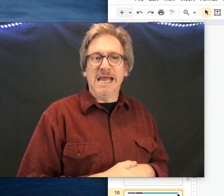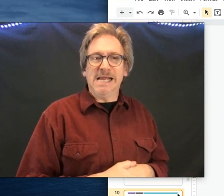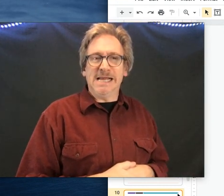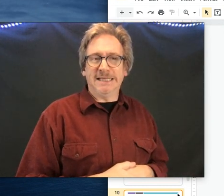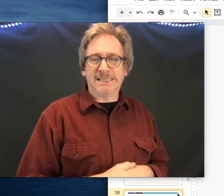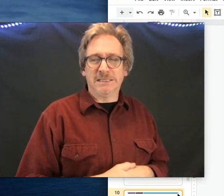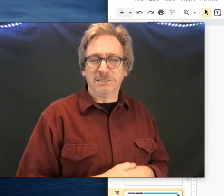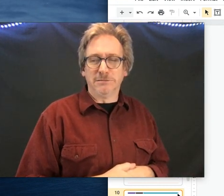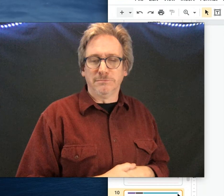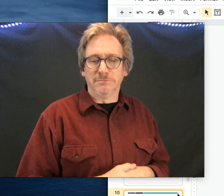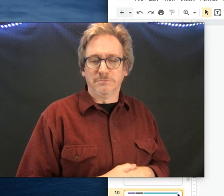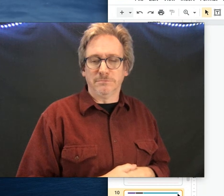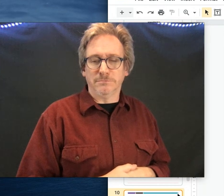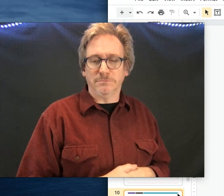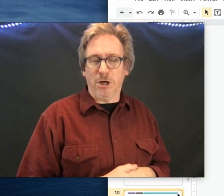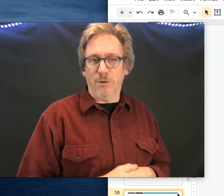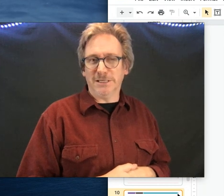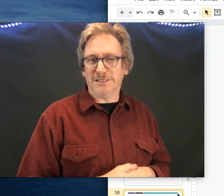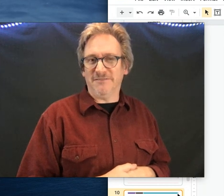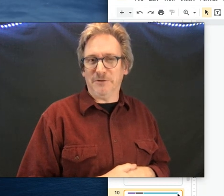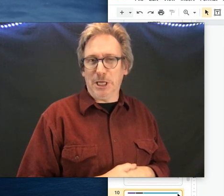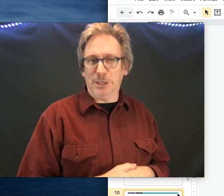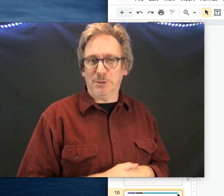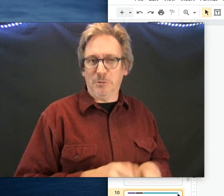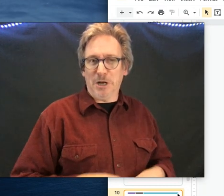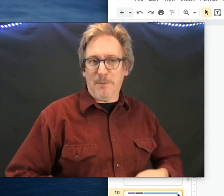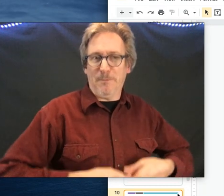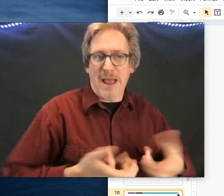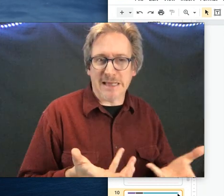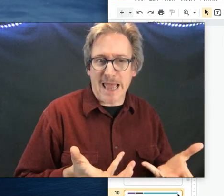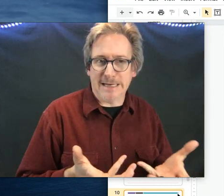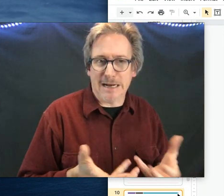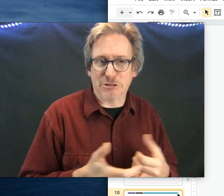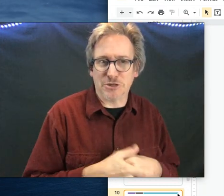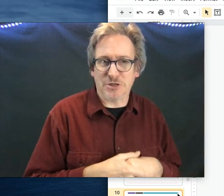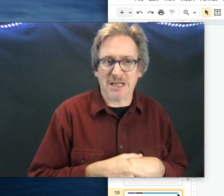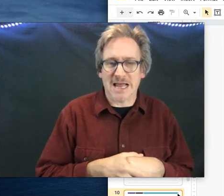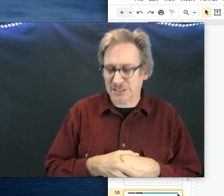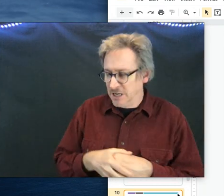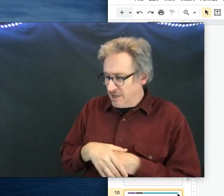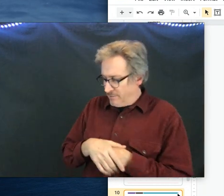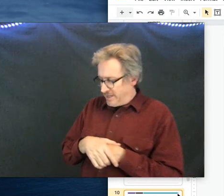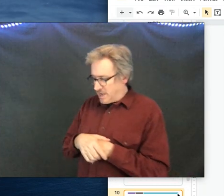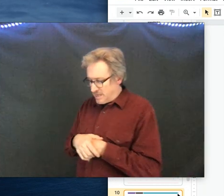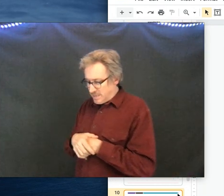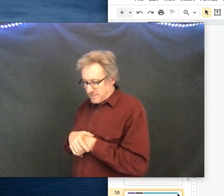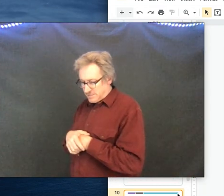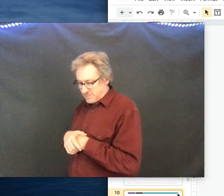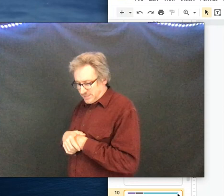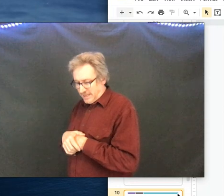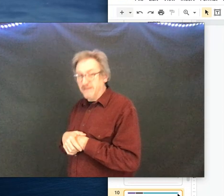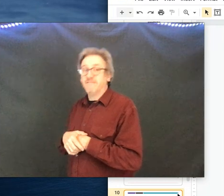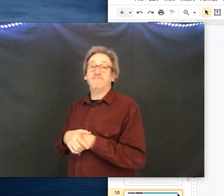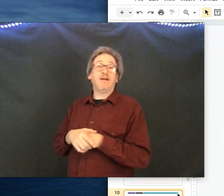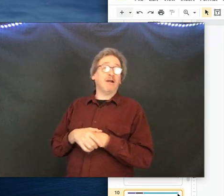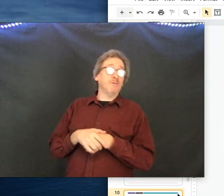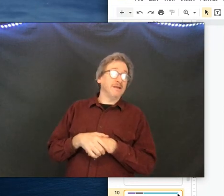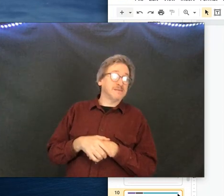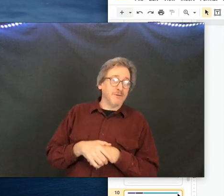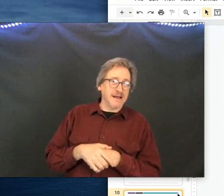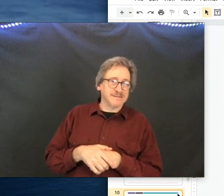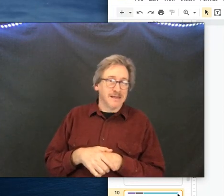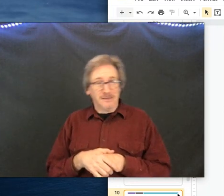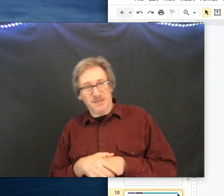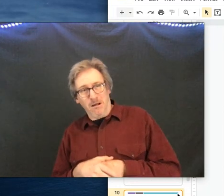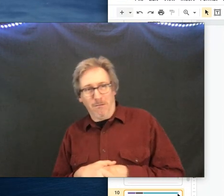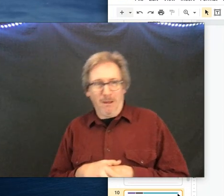Okay. It's always tough when I hand it out to the class because invariably